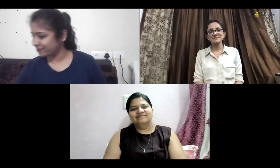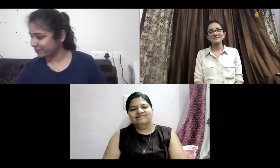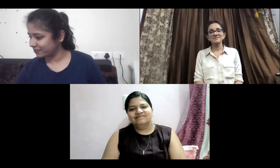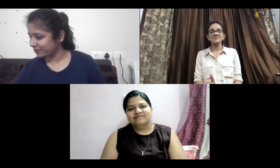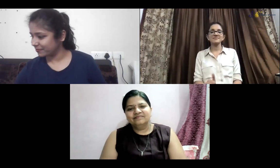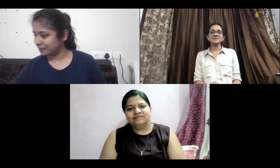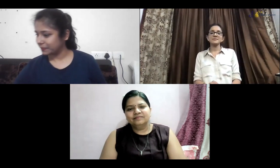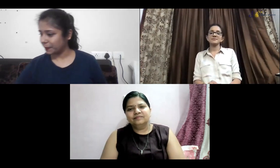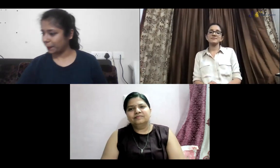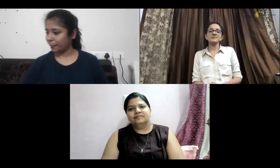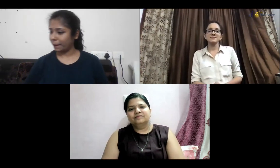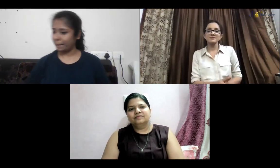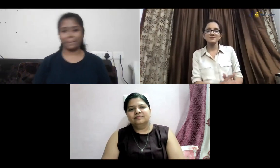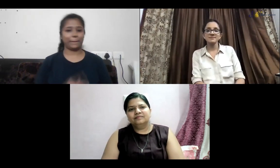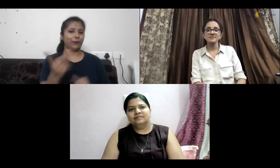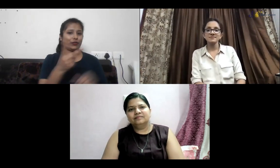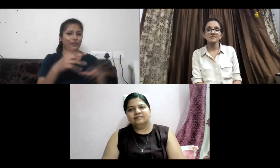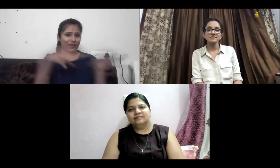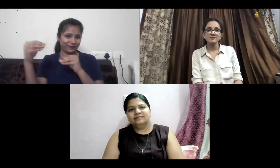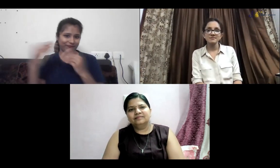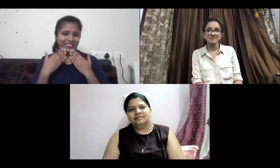get the awareness about it.